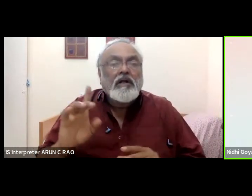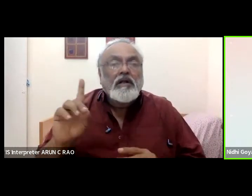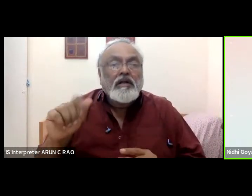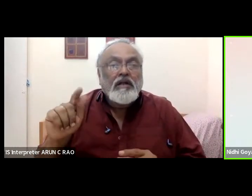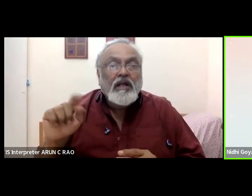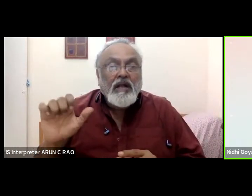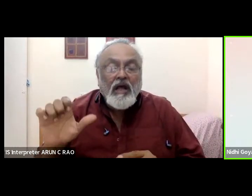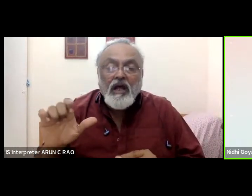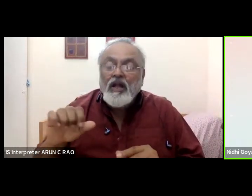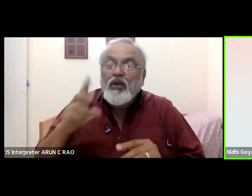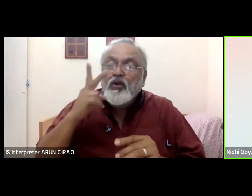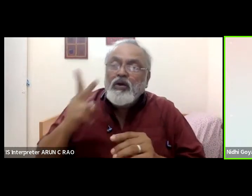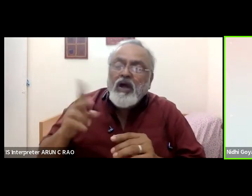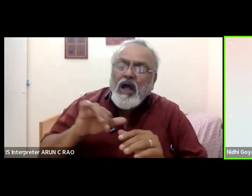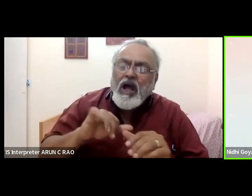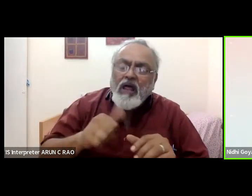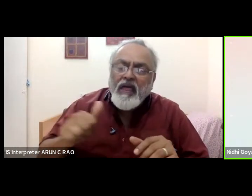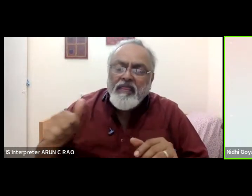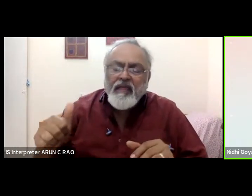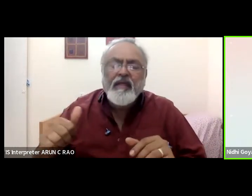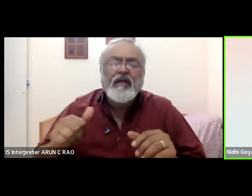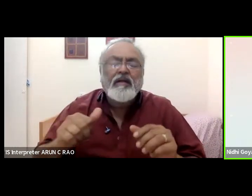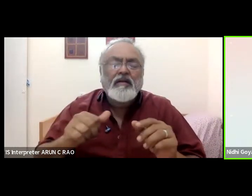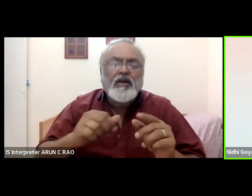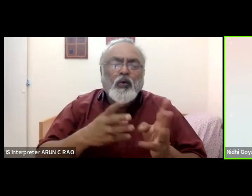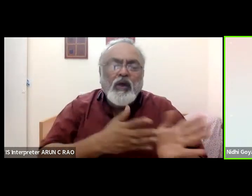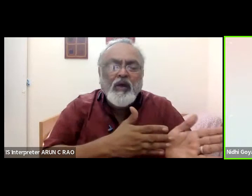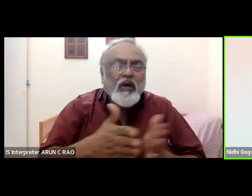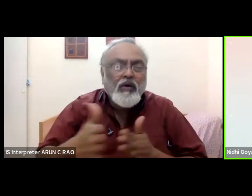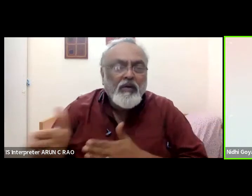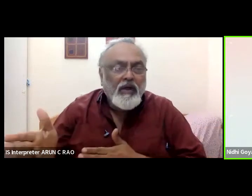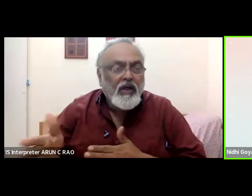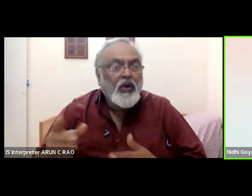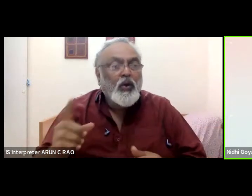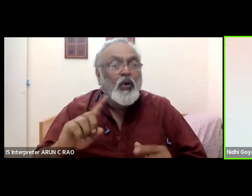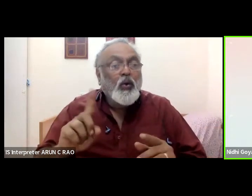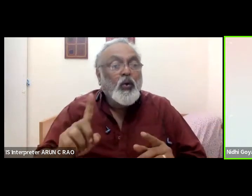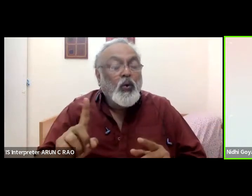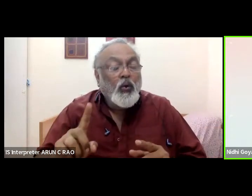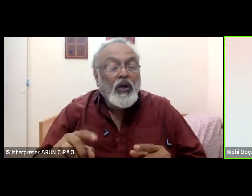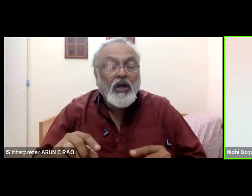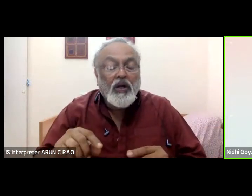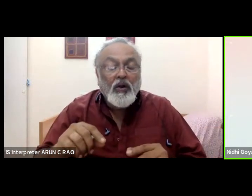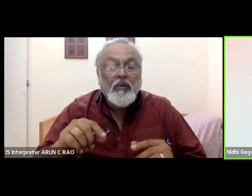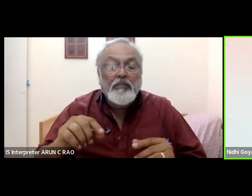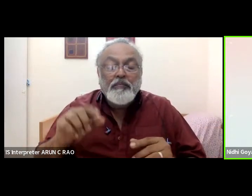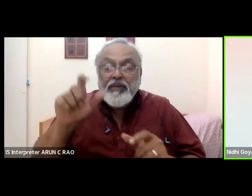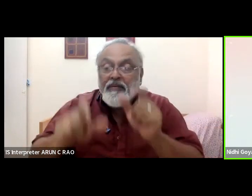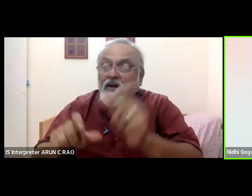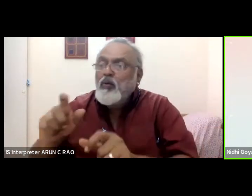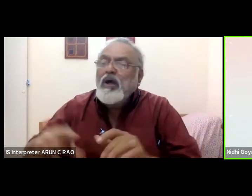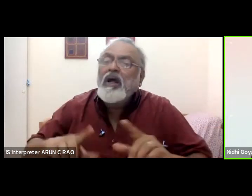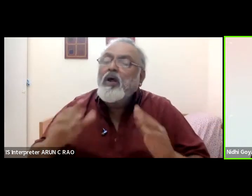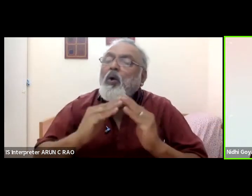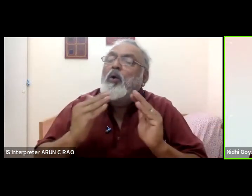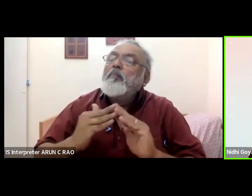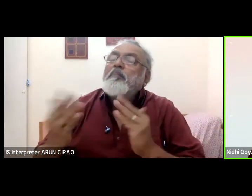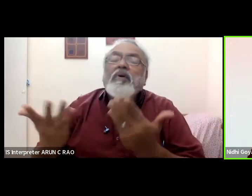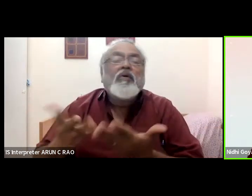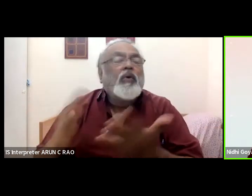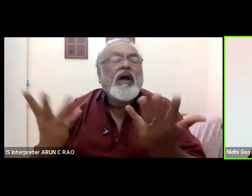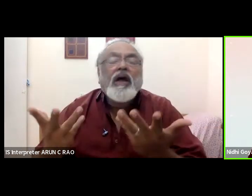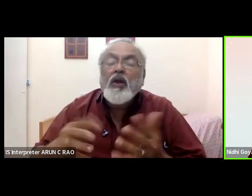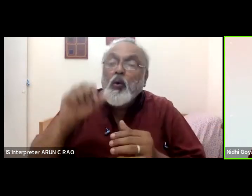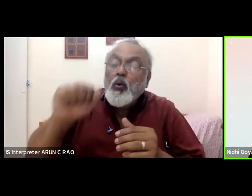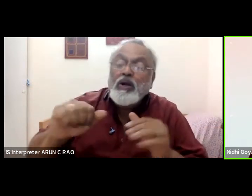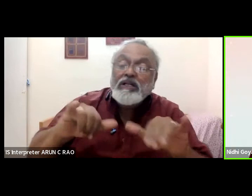markers, where we're looking at women with disabilities, queer persons with disabilities, and what is their location? What are the spaces that they